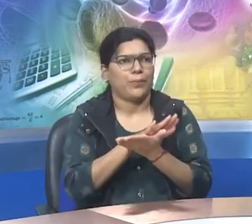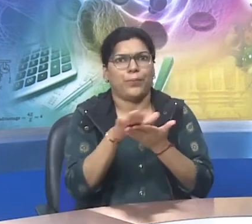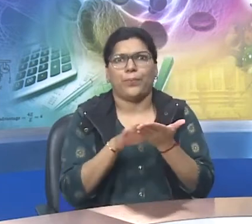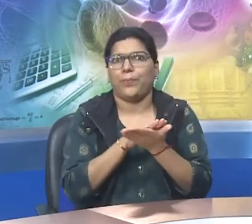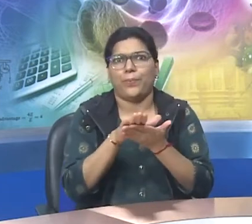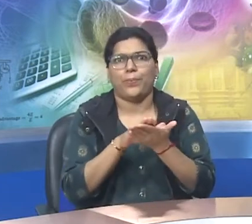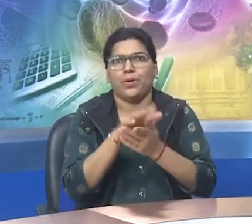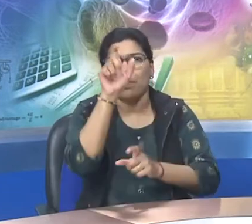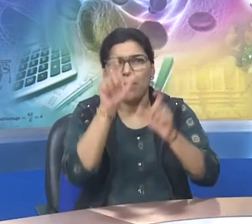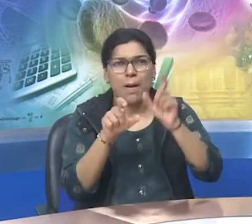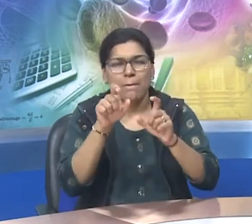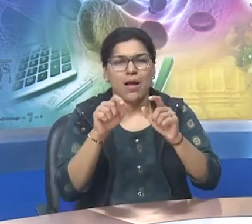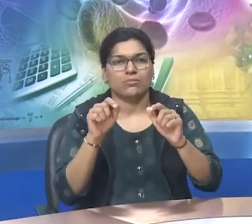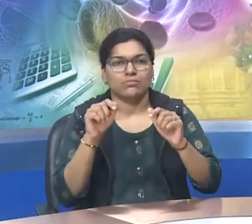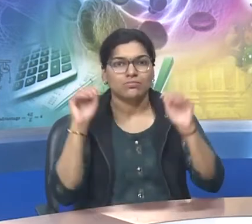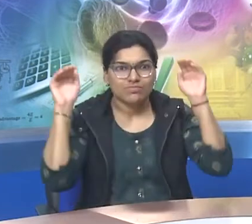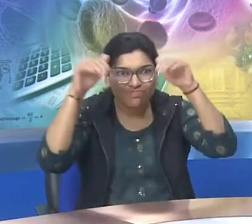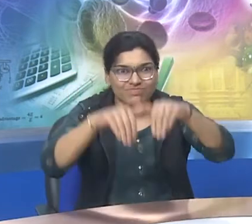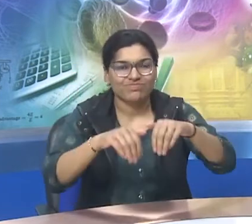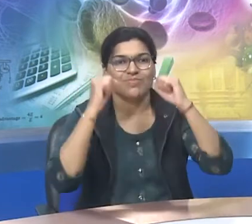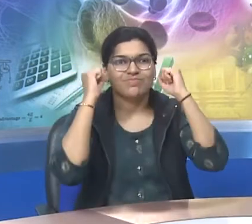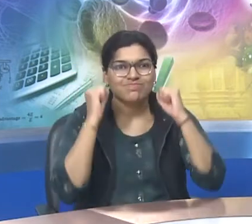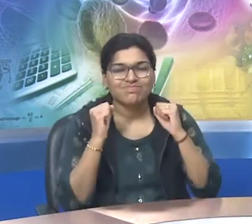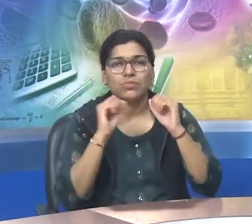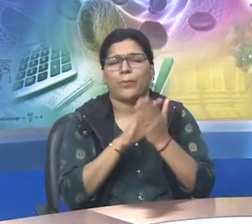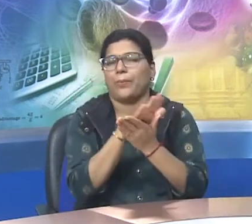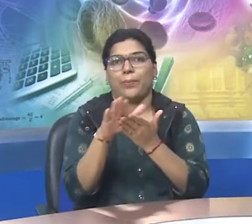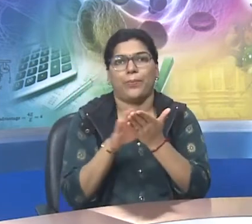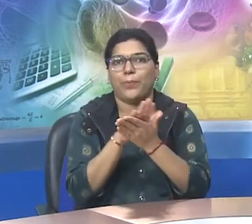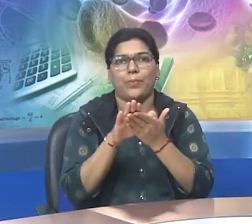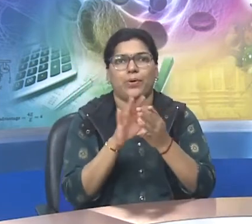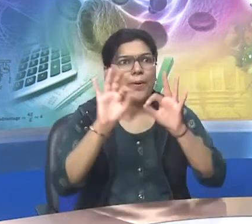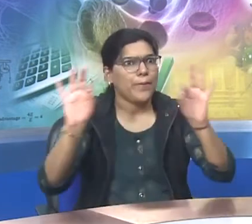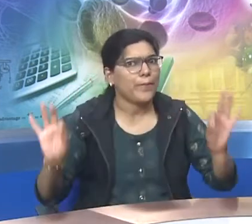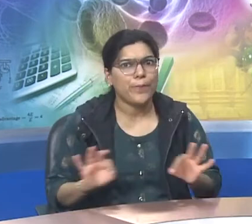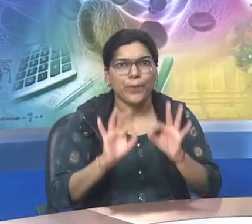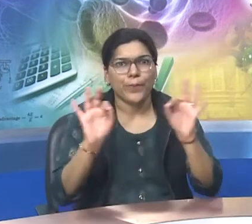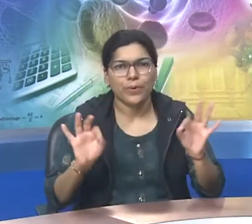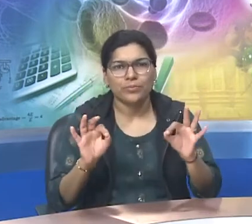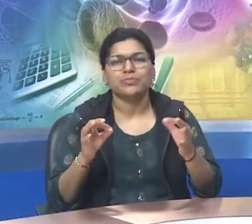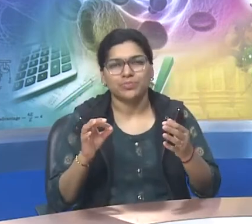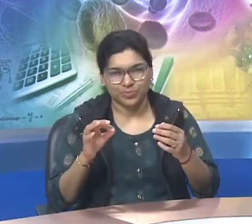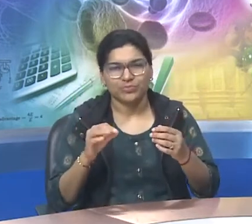Now this word is nobody. It means there is no one around.